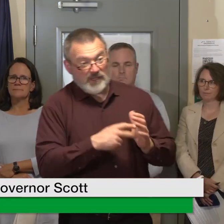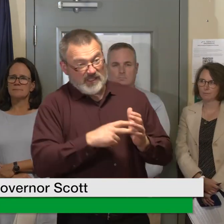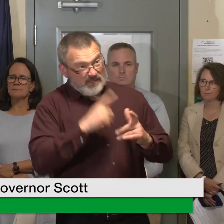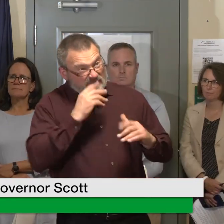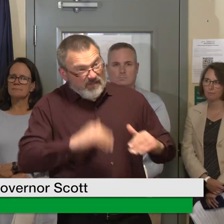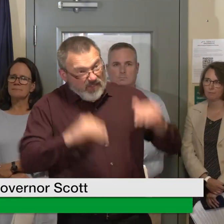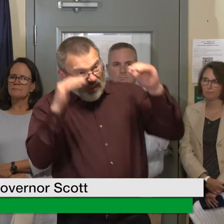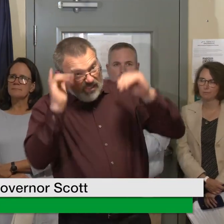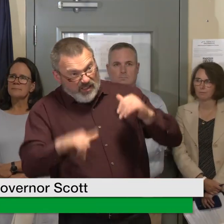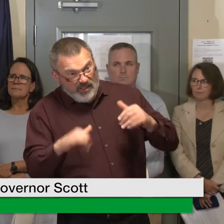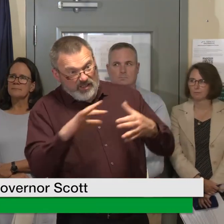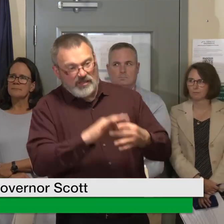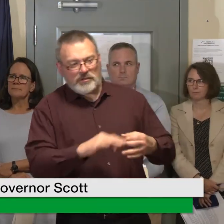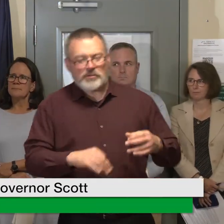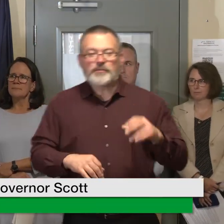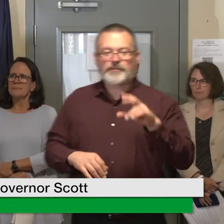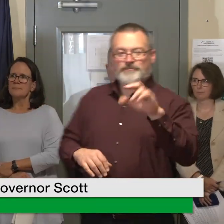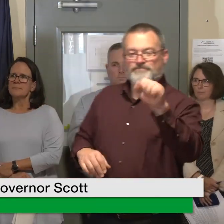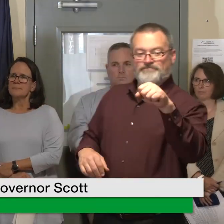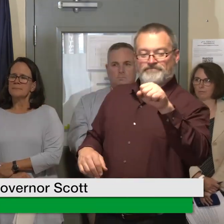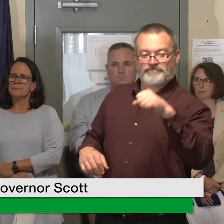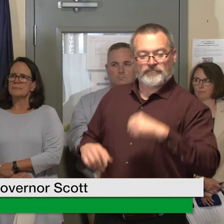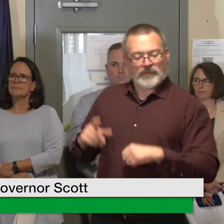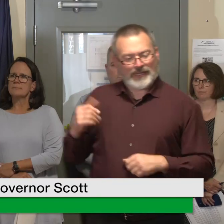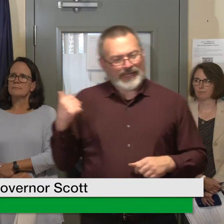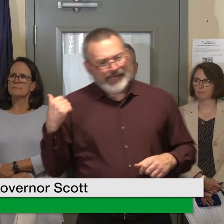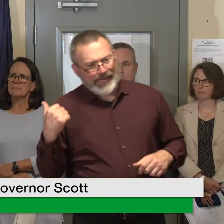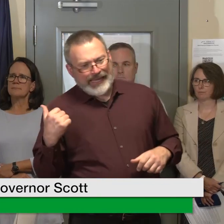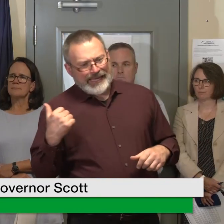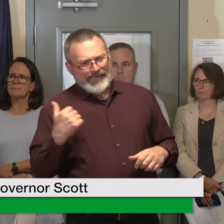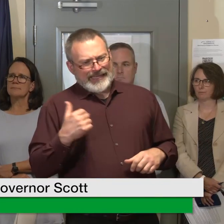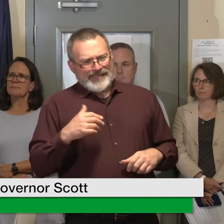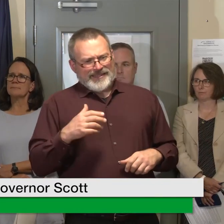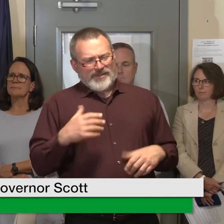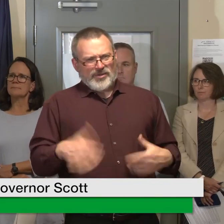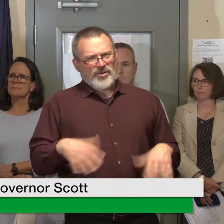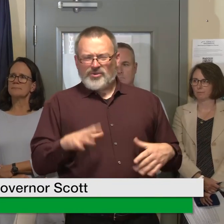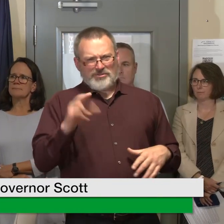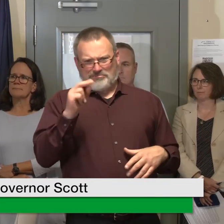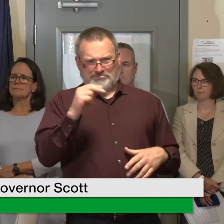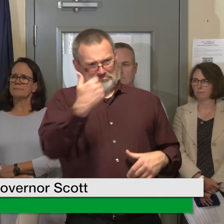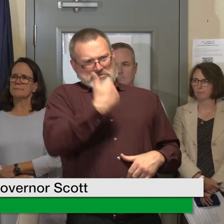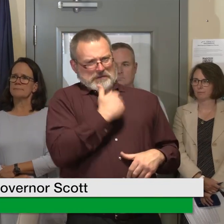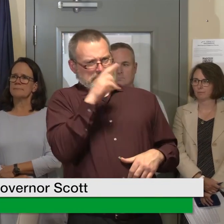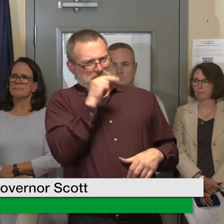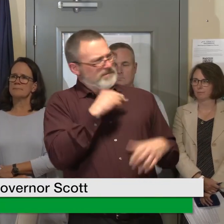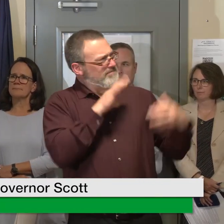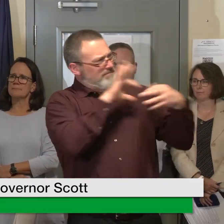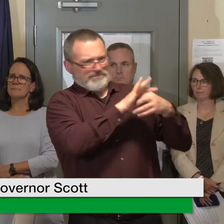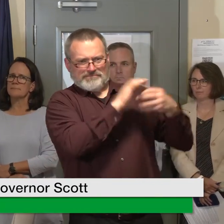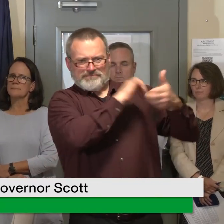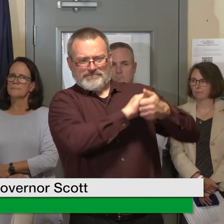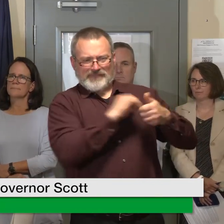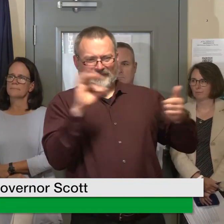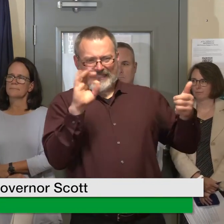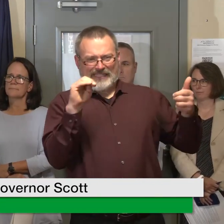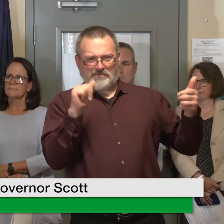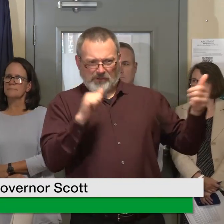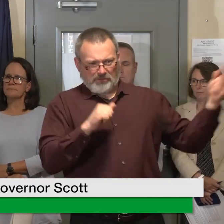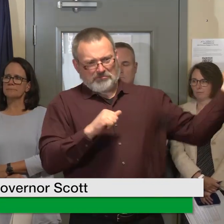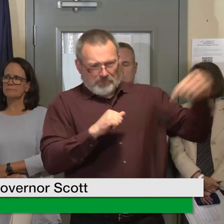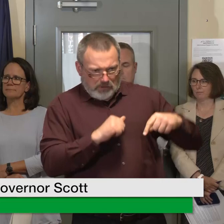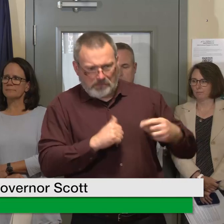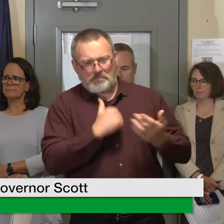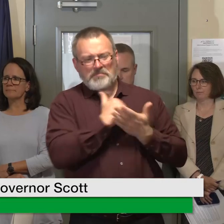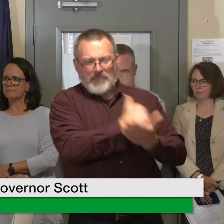Mm-hmm. No, I mean, we still need FEMA. We are going to get receive a tremendous amount of help through the normal